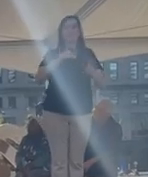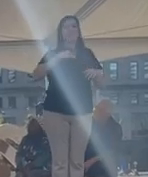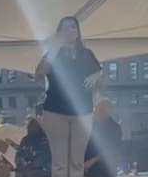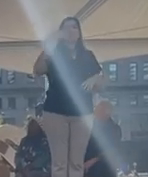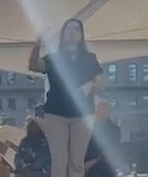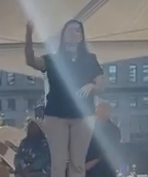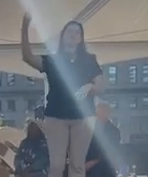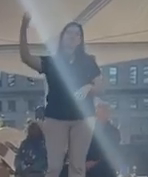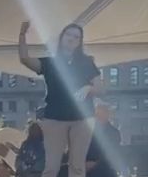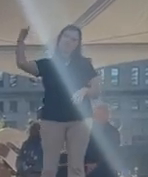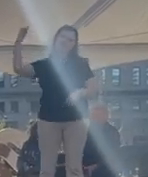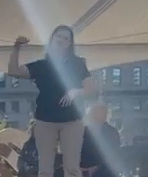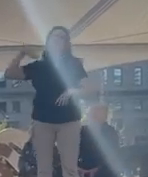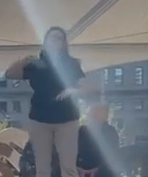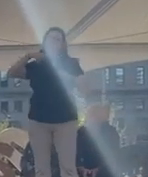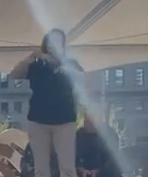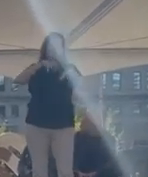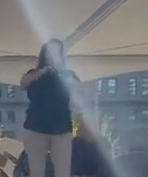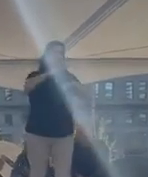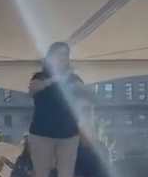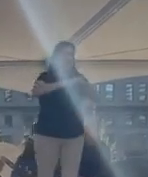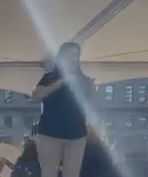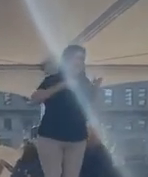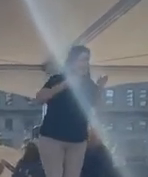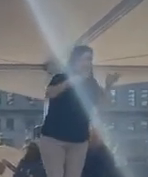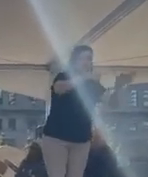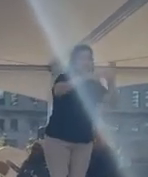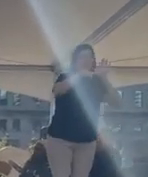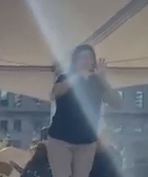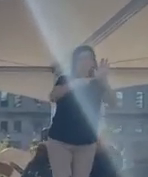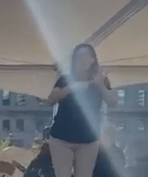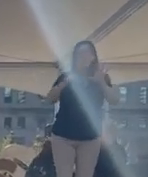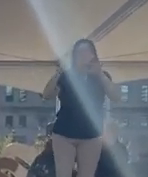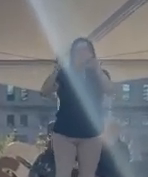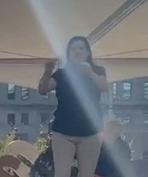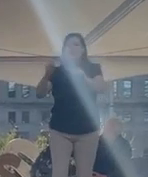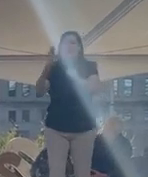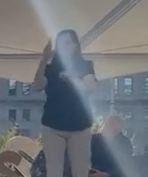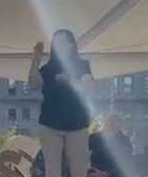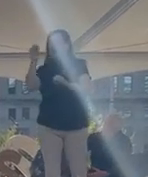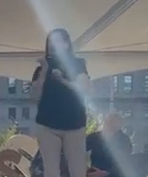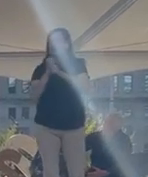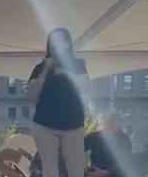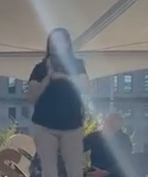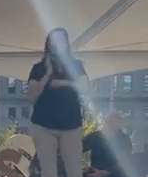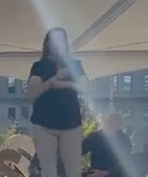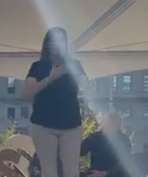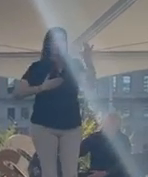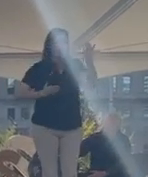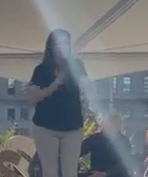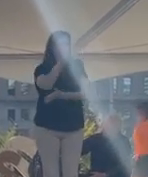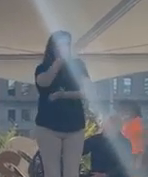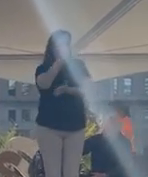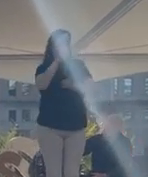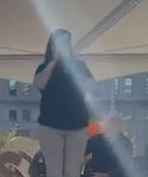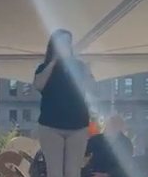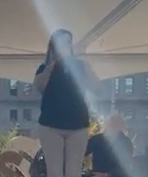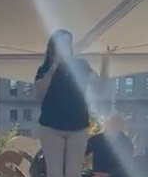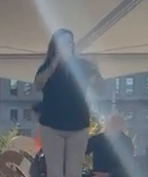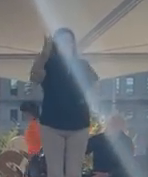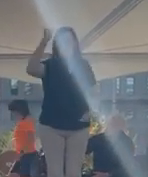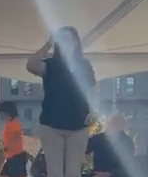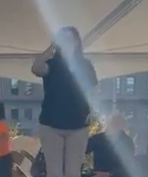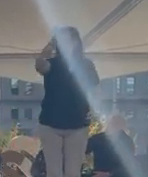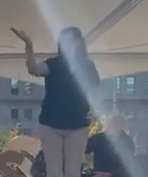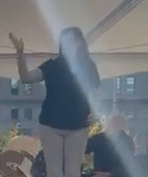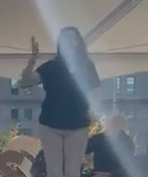of the days we took to the streets to demonstrate, capture buses, and make our rights for equality visibly